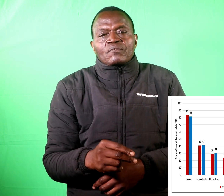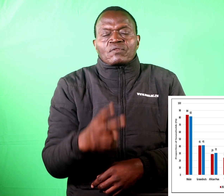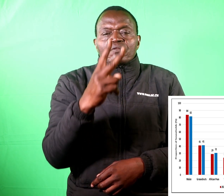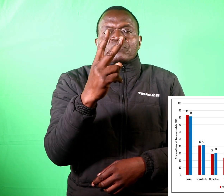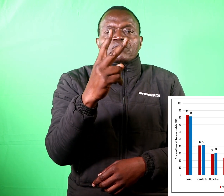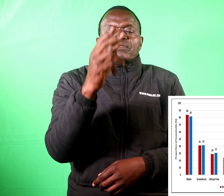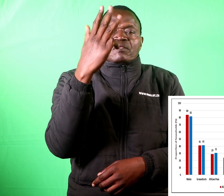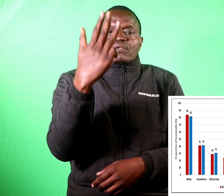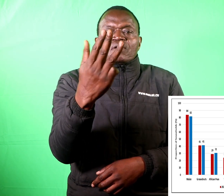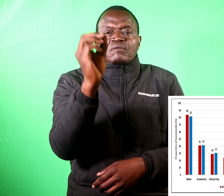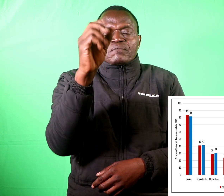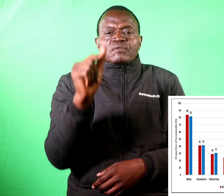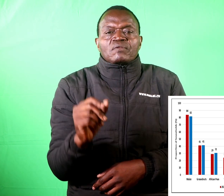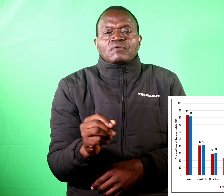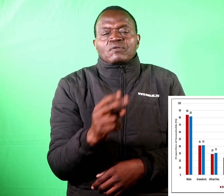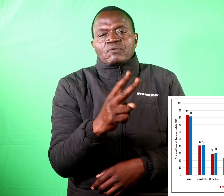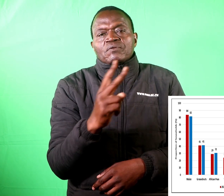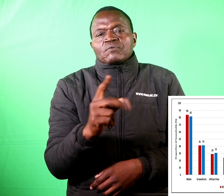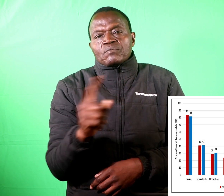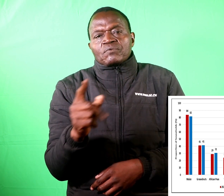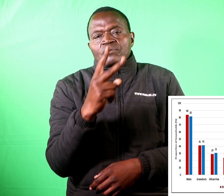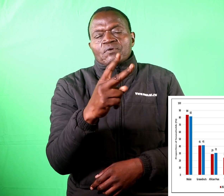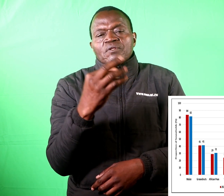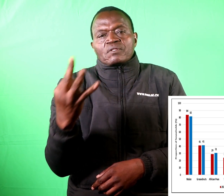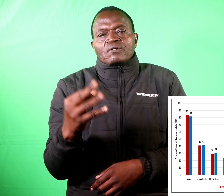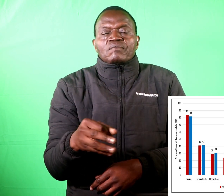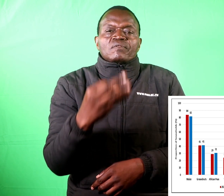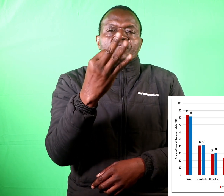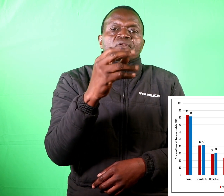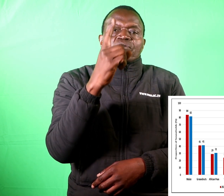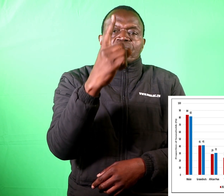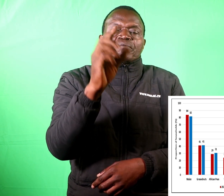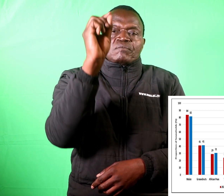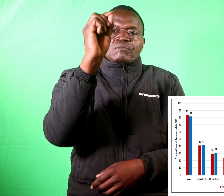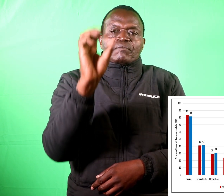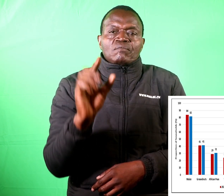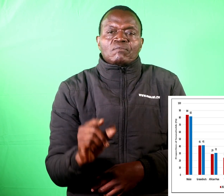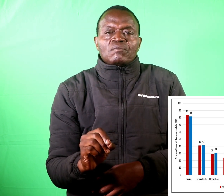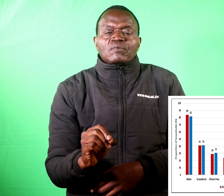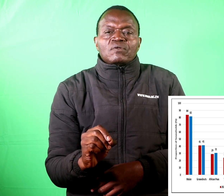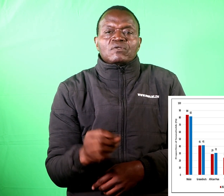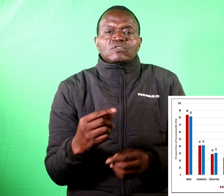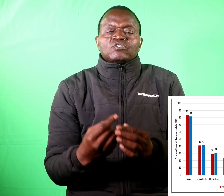29%, 2022 to 2023, 31%. Tubers